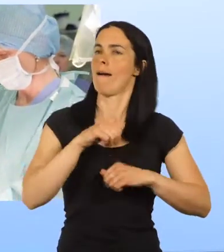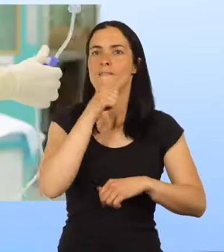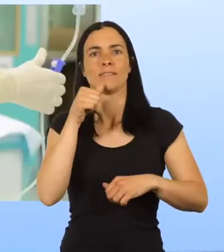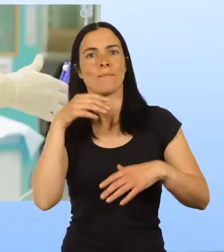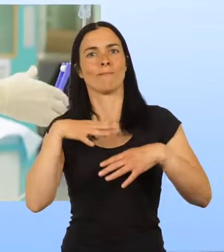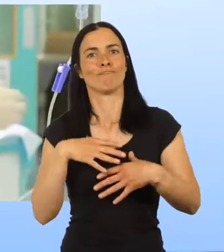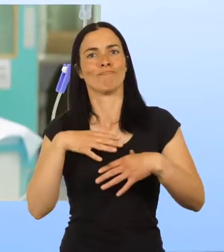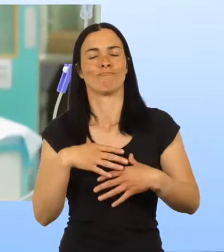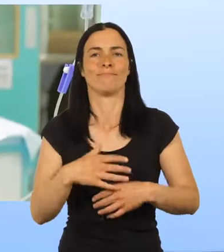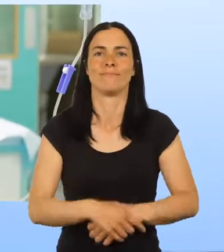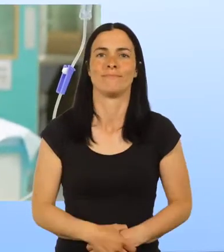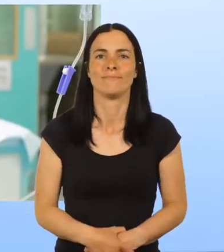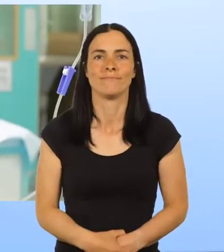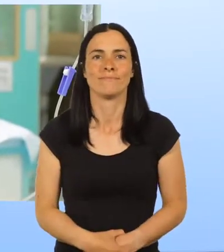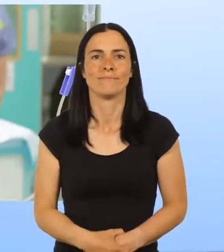be awake but comfortable.